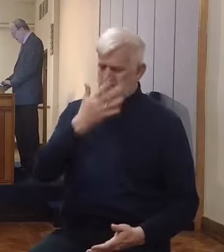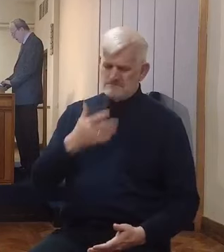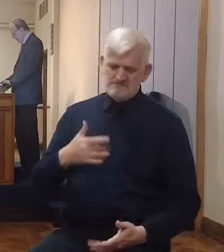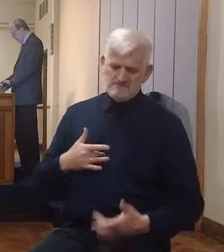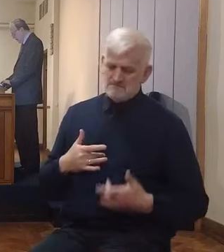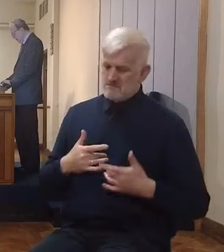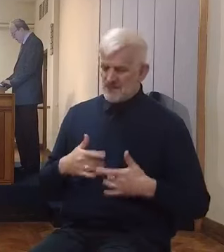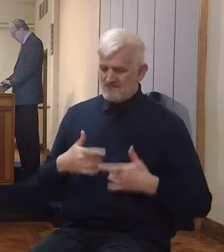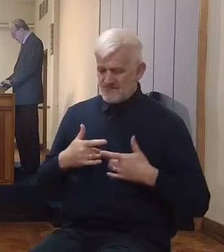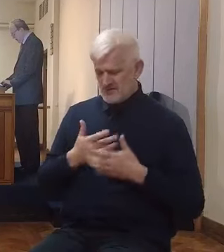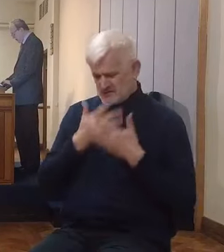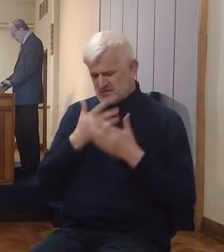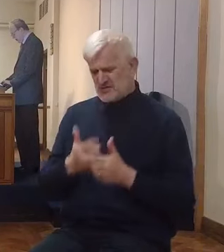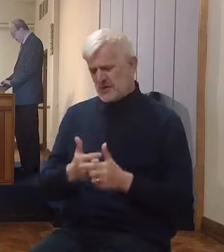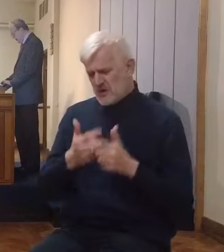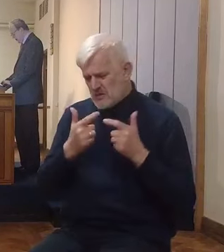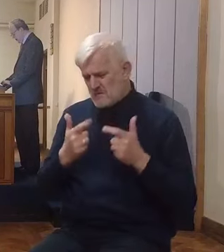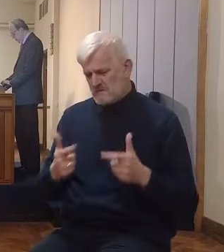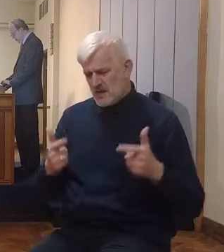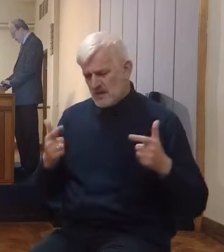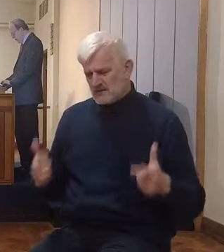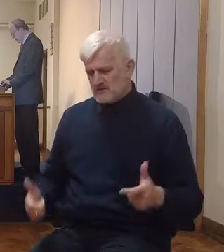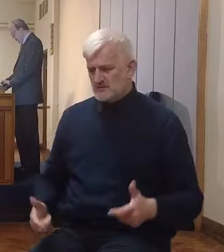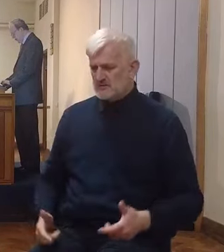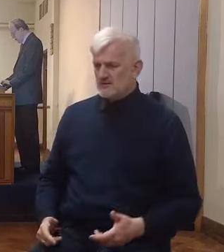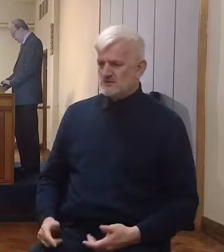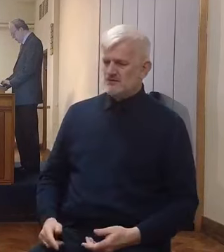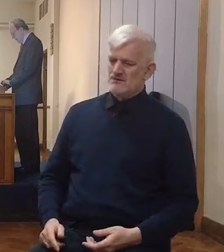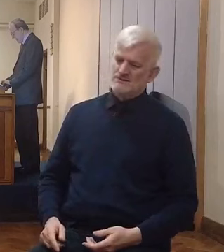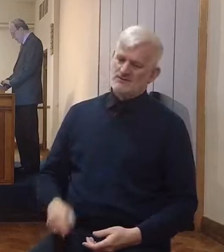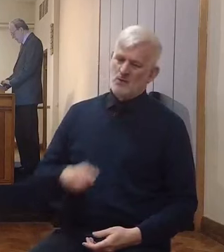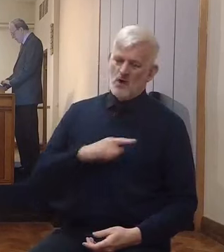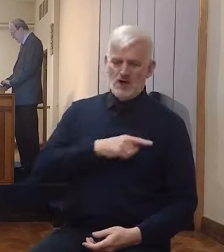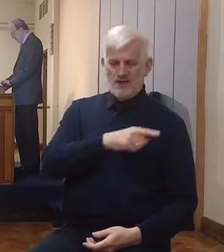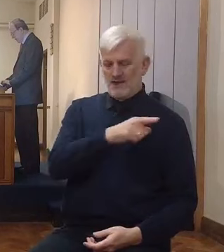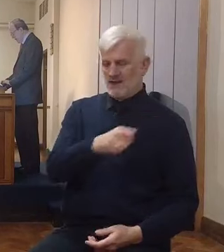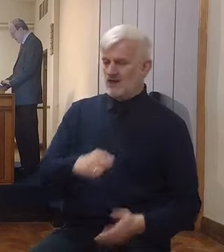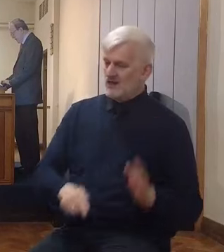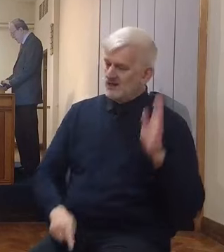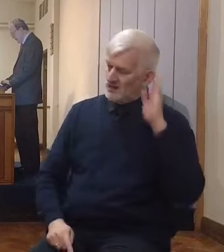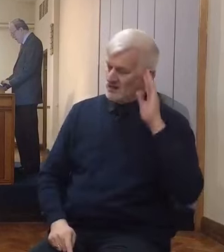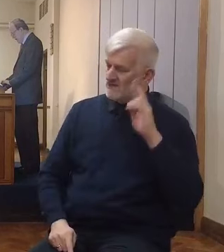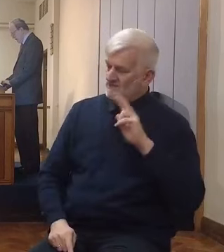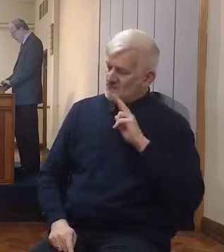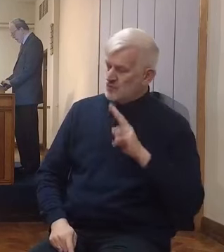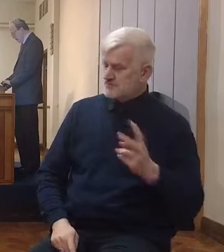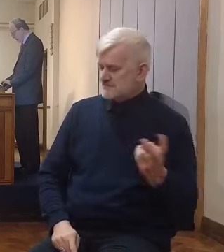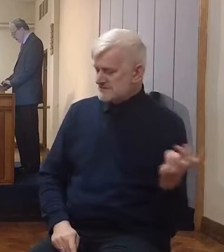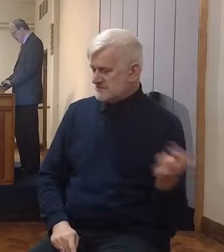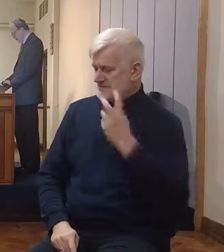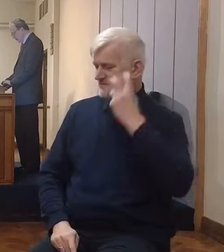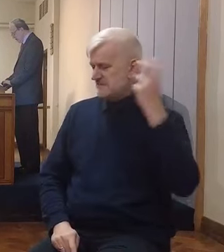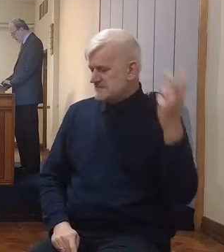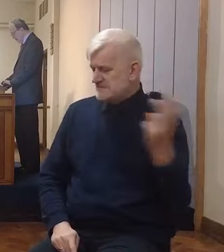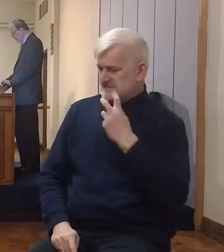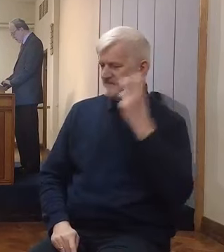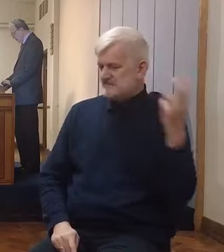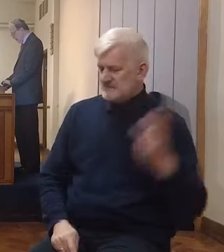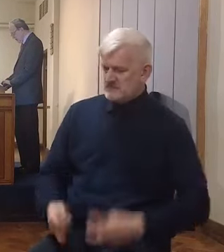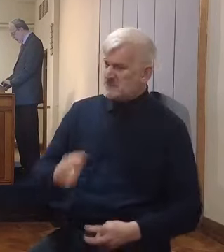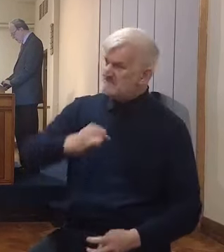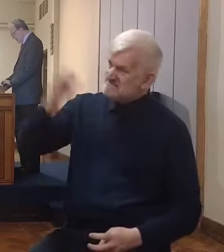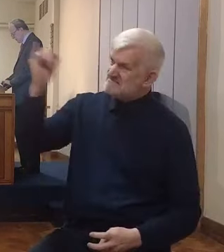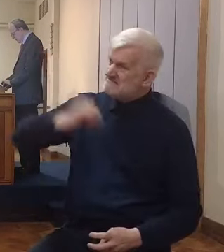hath covered me, for the voice of him that reproacheth and blasphemeth by reason of the enemy